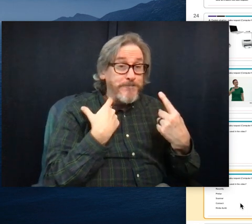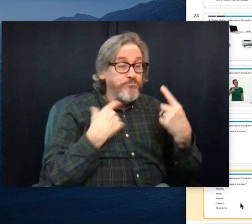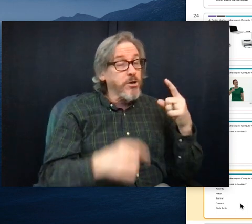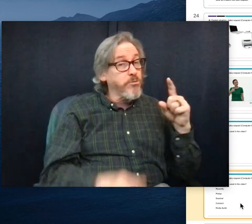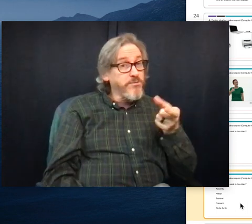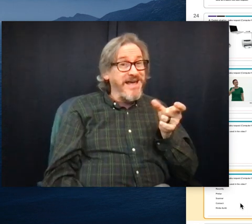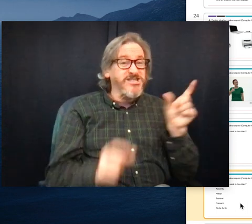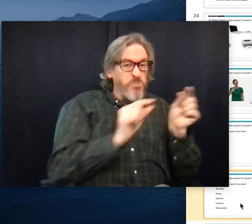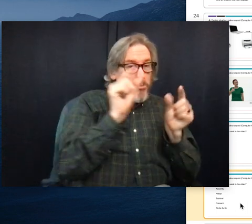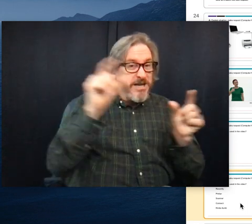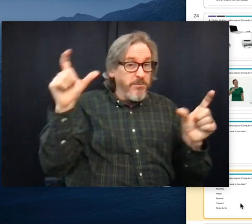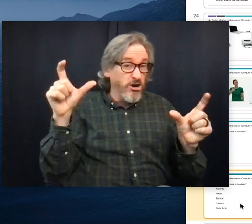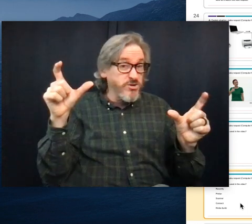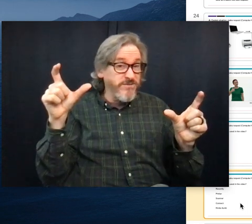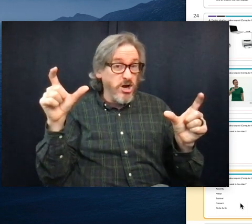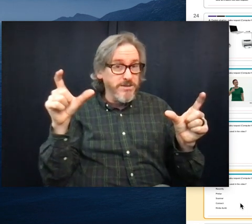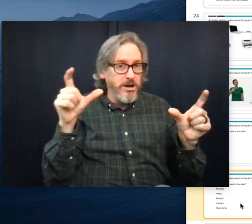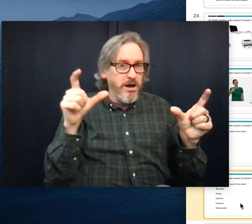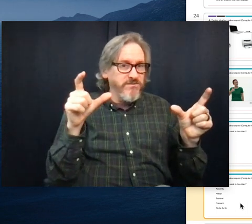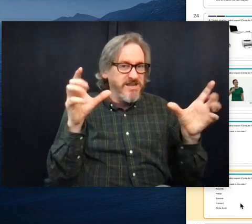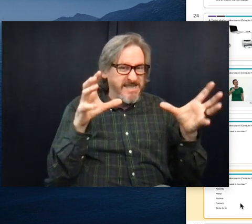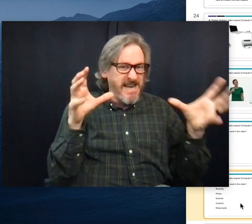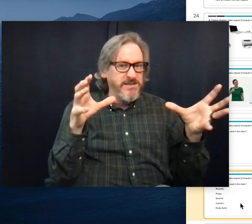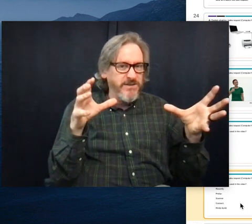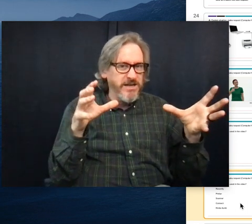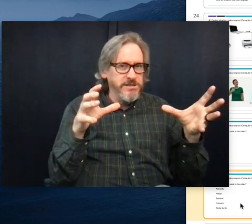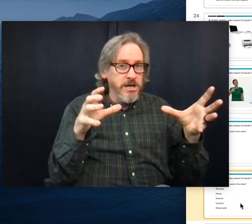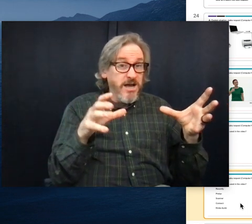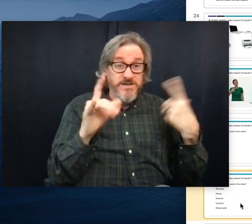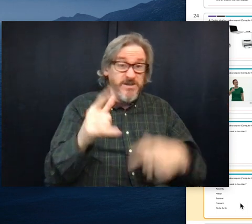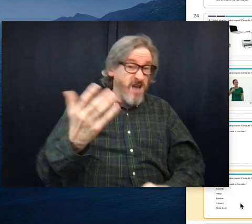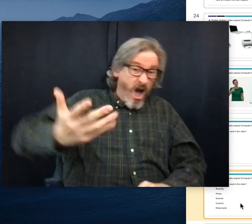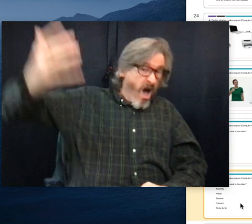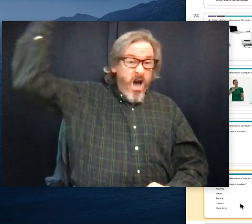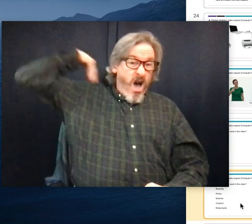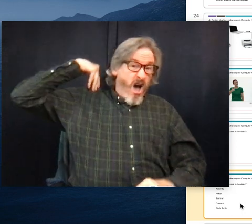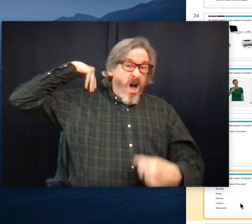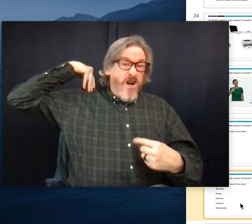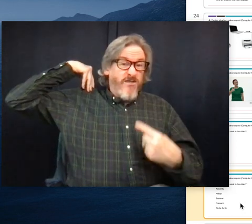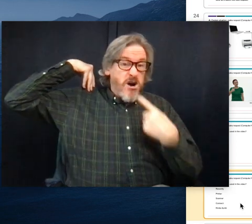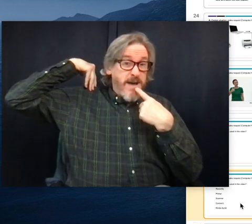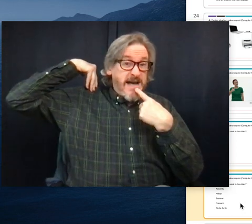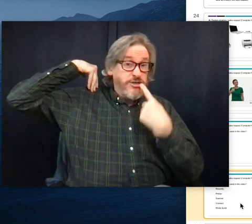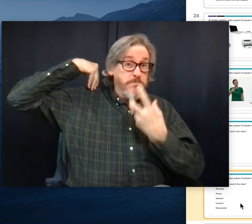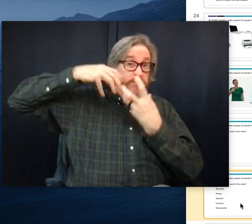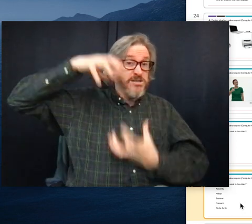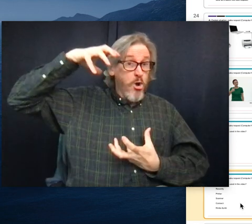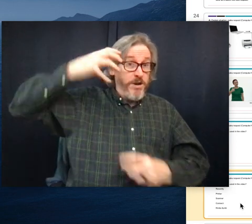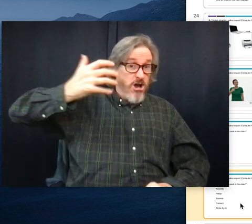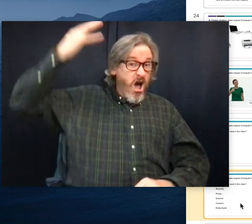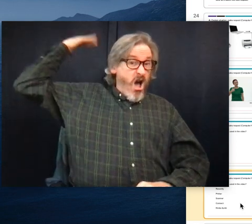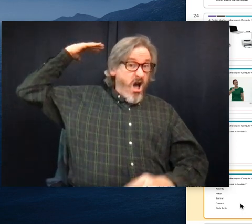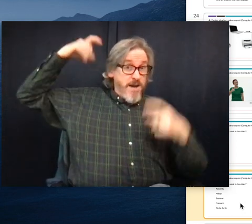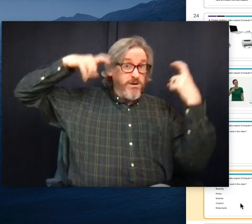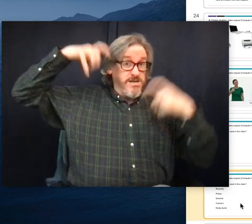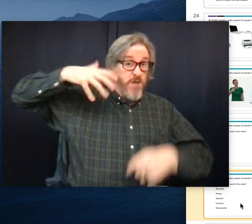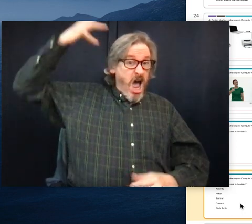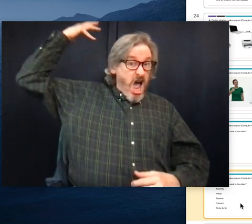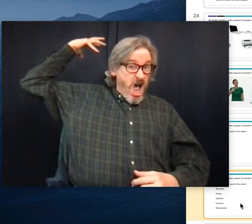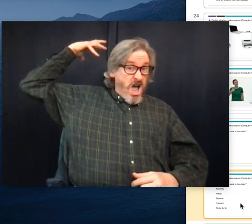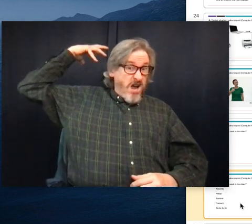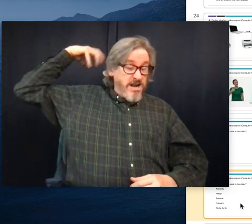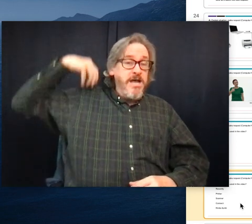And remember that small, medium, large we've talked about of the size of things? If something's far past, your mouth is open, eyebrows